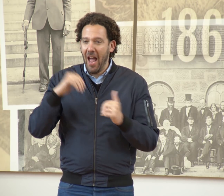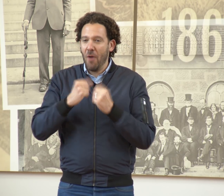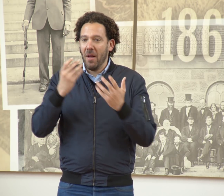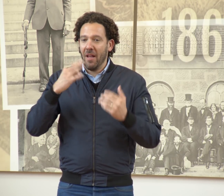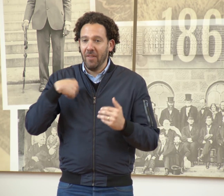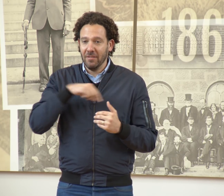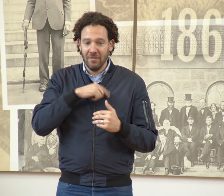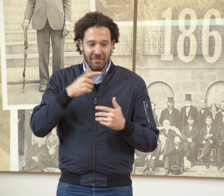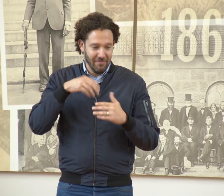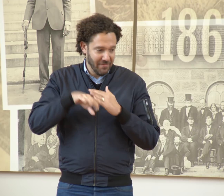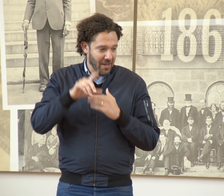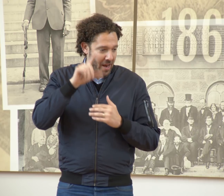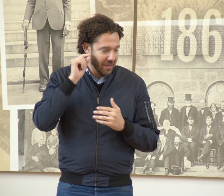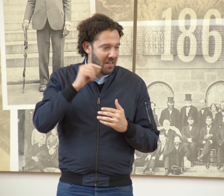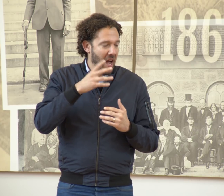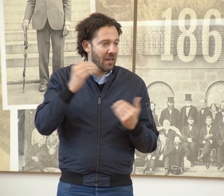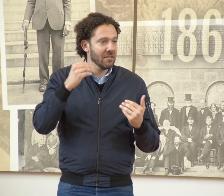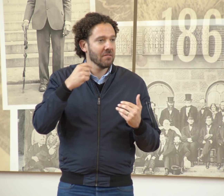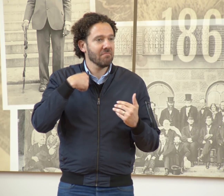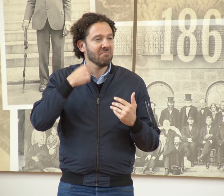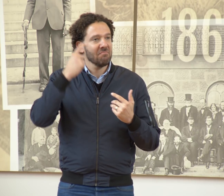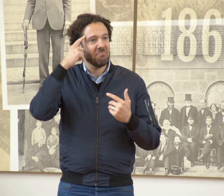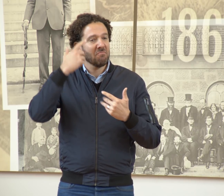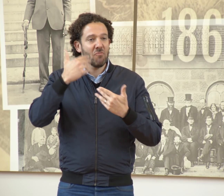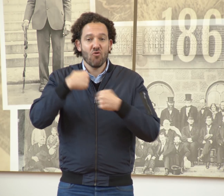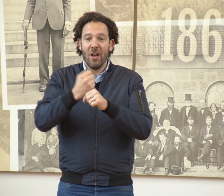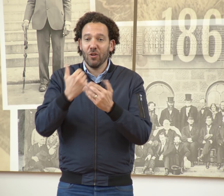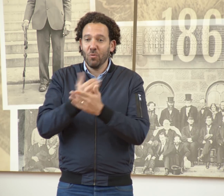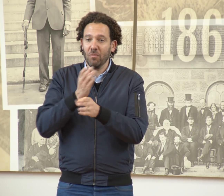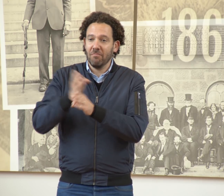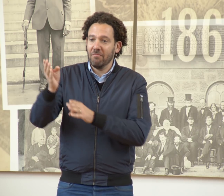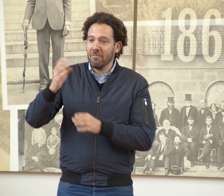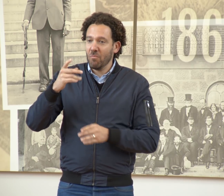Someone who made it. How many of us came to Gallaudet